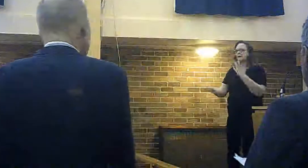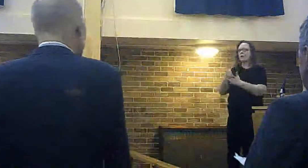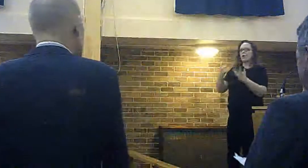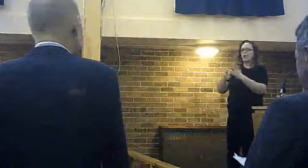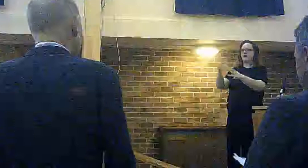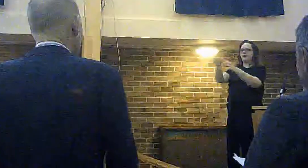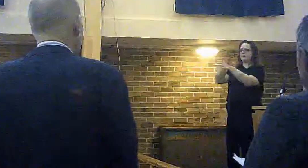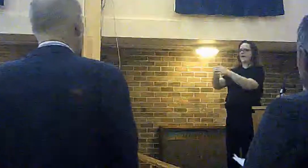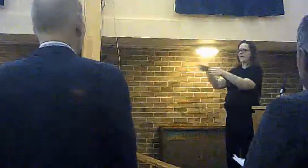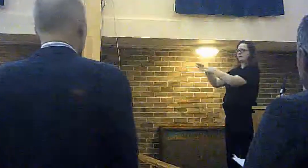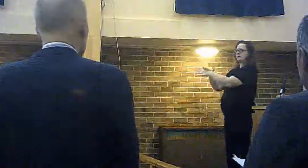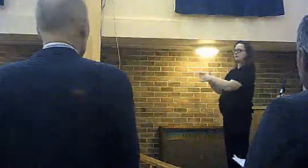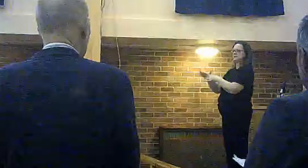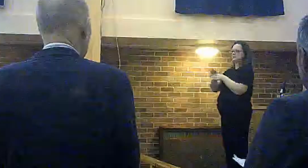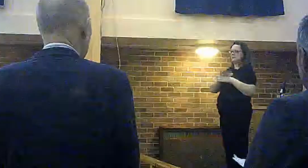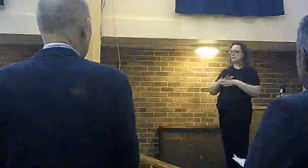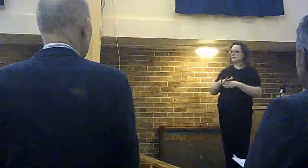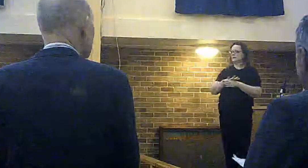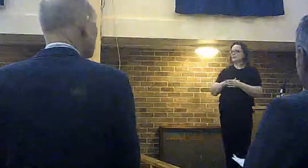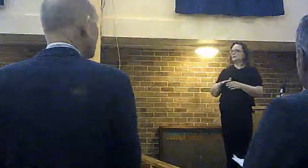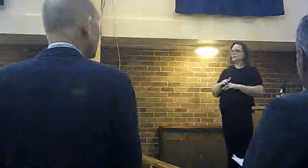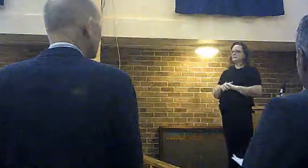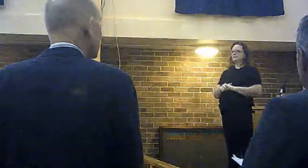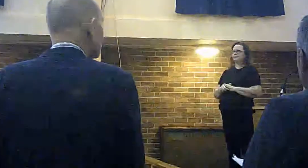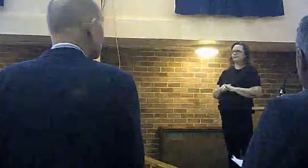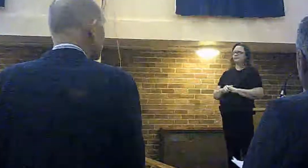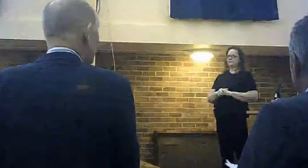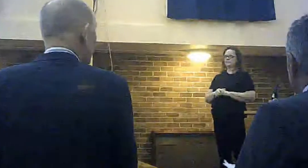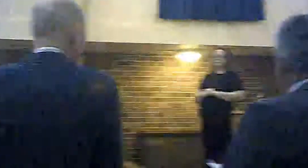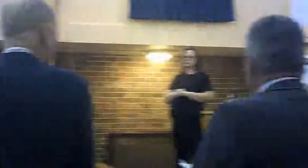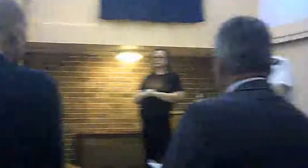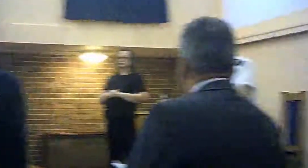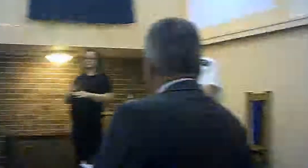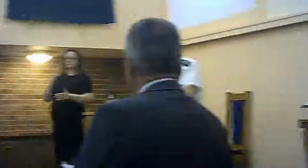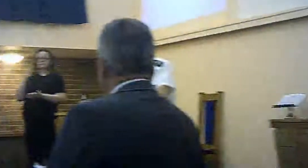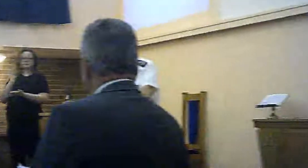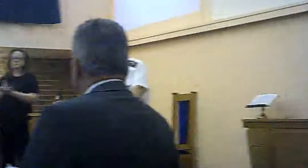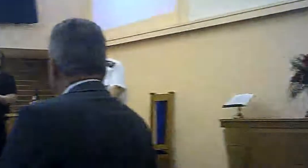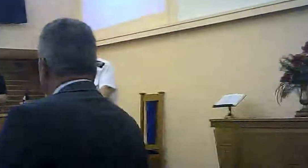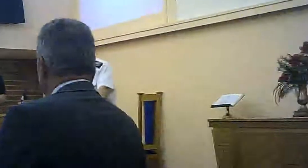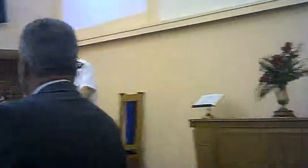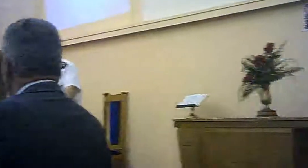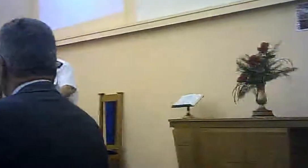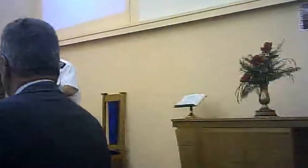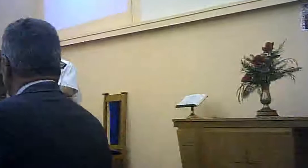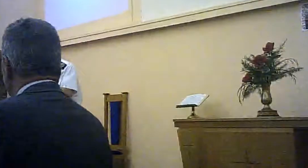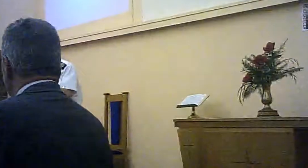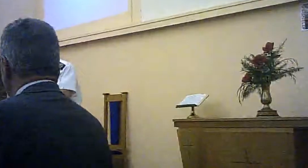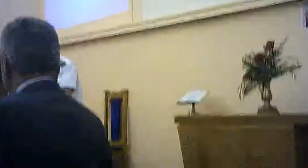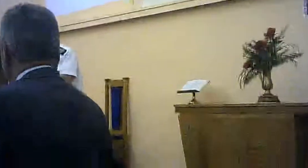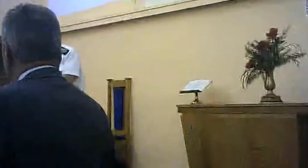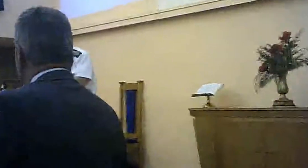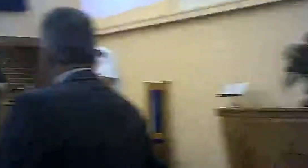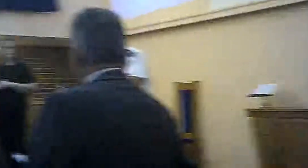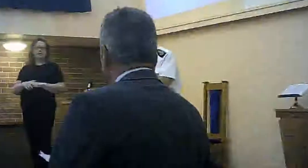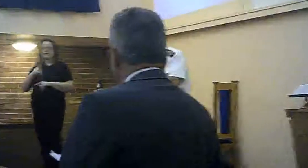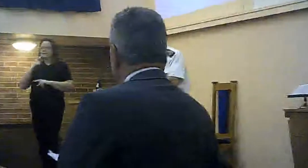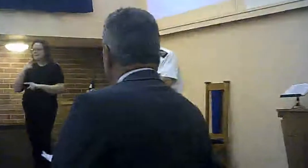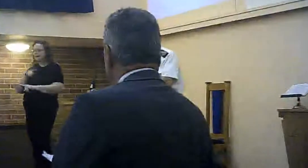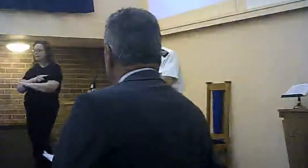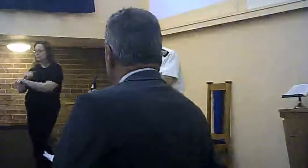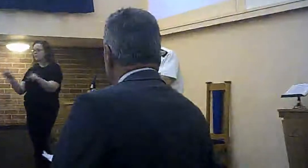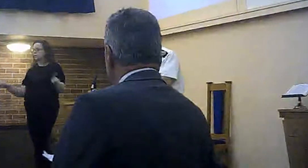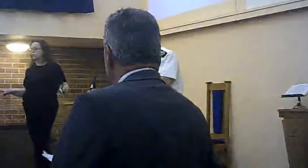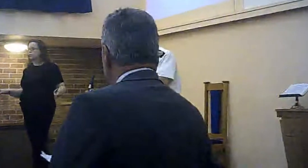is exactly the point that i've made and what i've said to you is